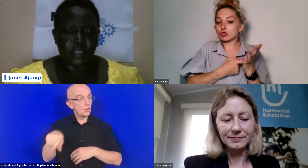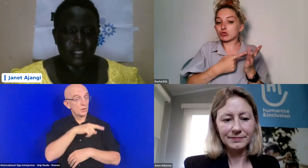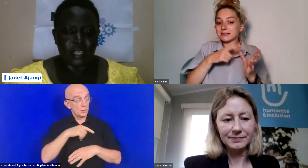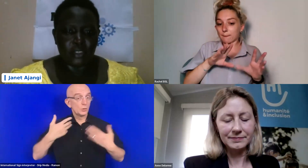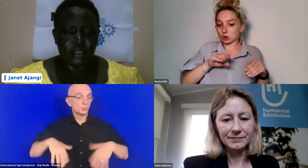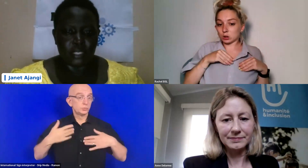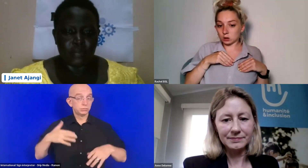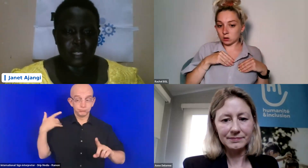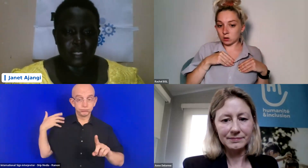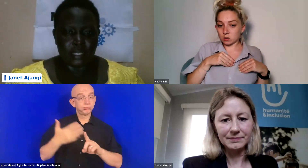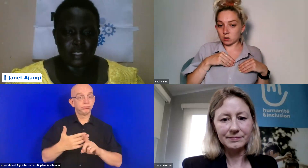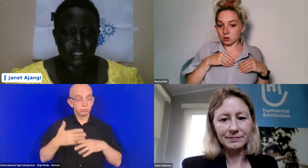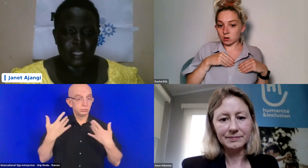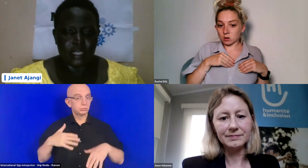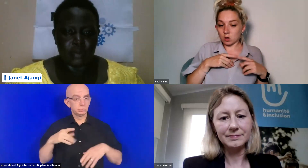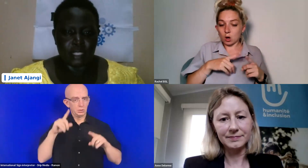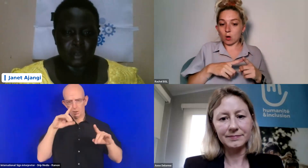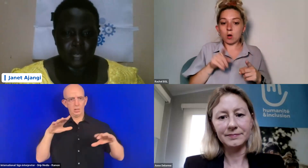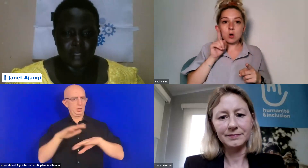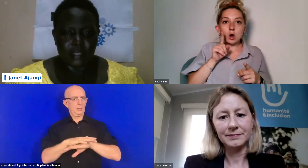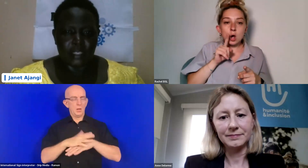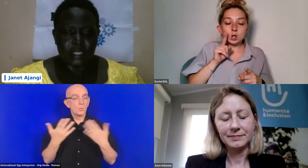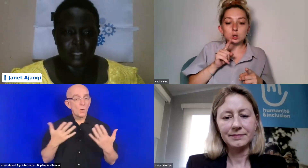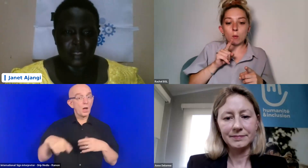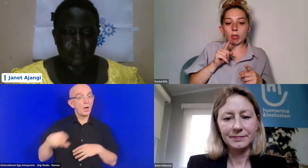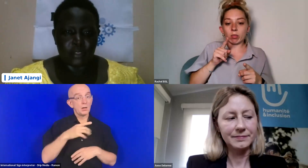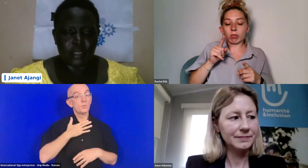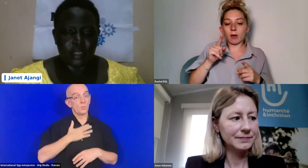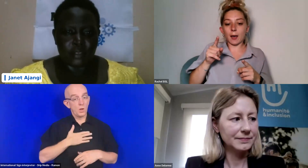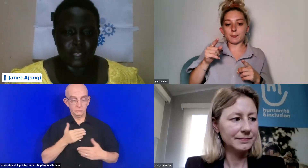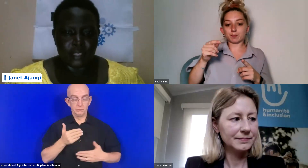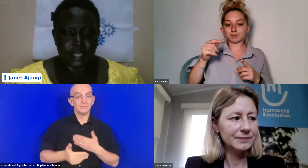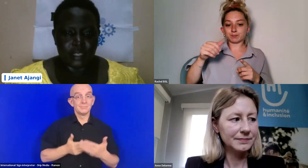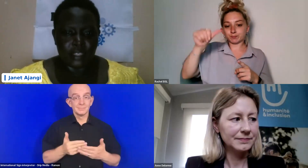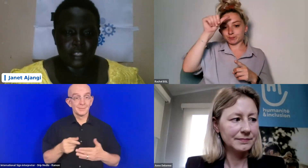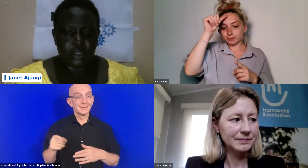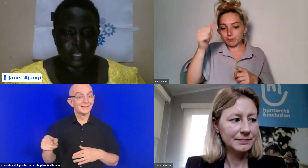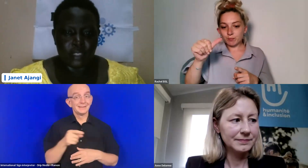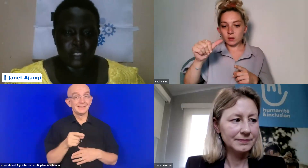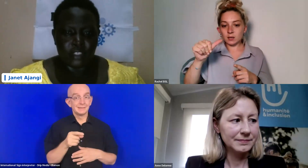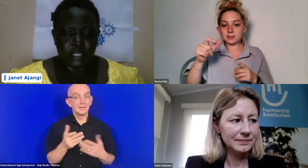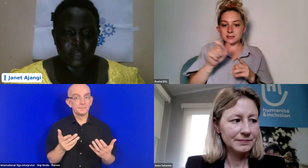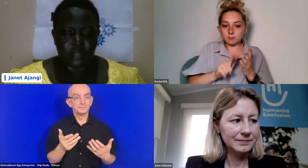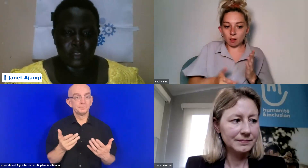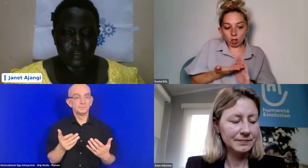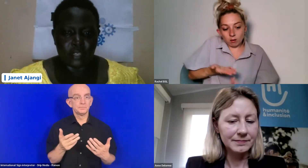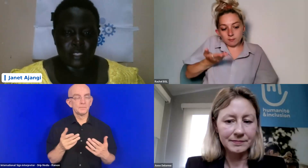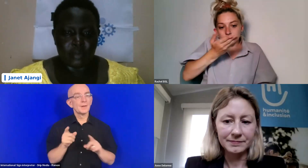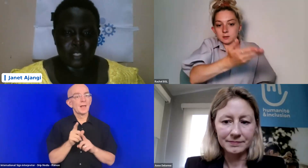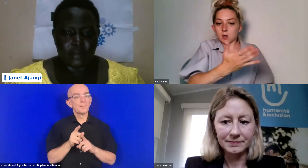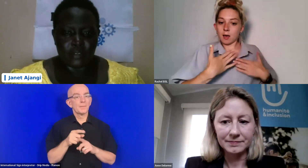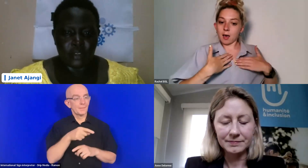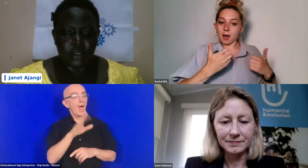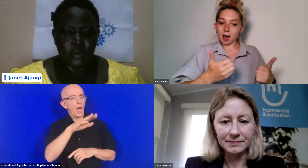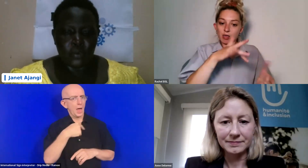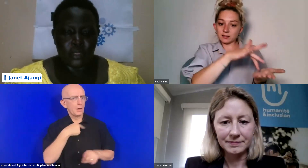with intellectual disabilities, in particular, take them to the health center to get injected with